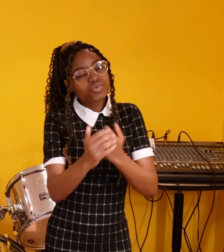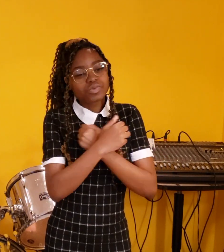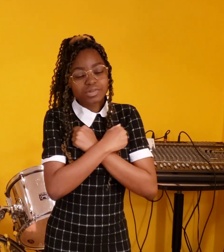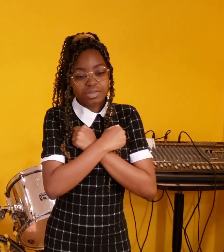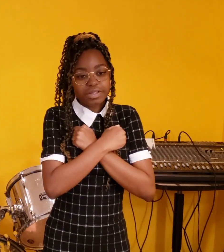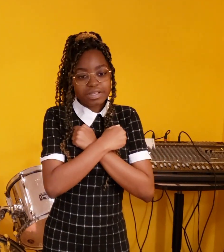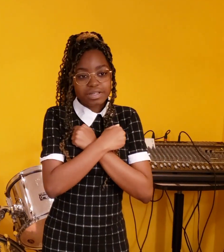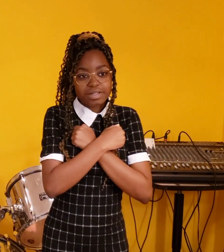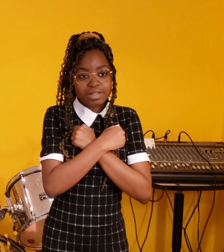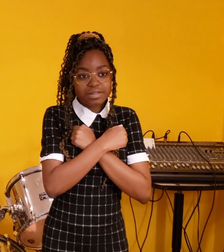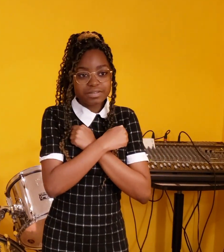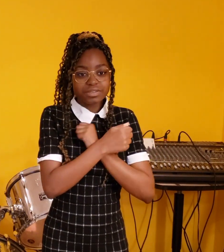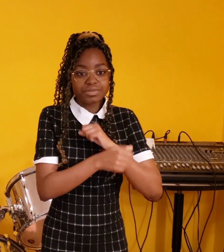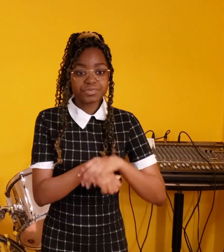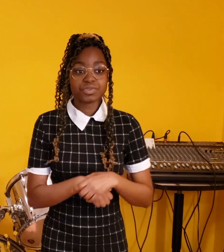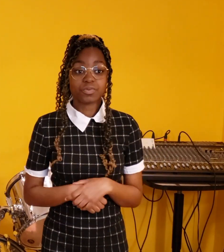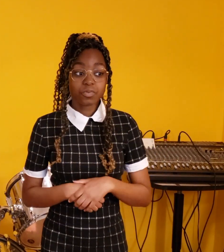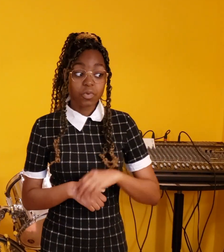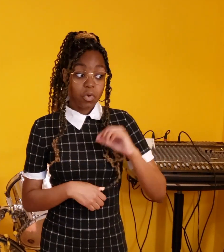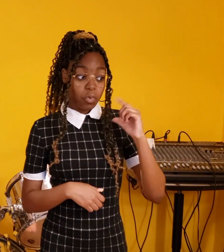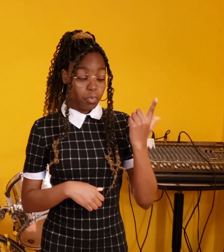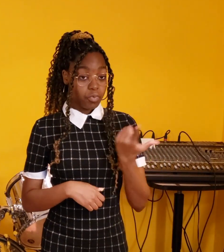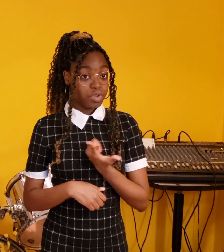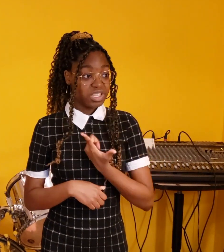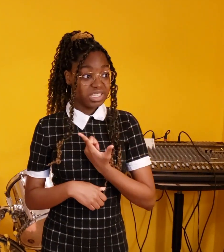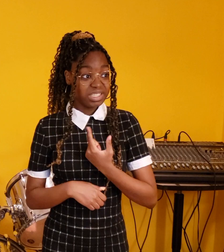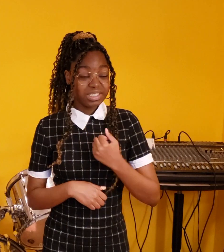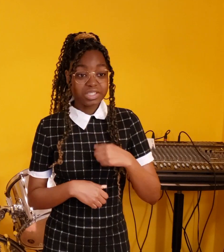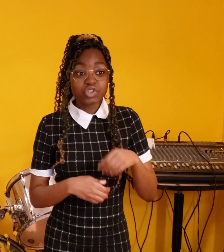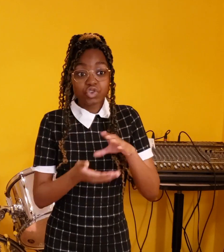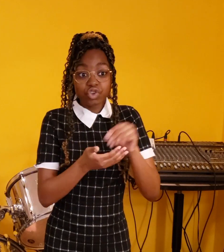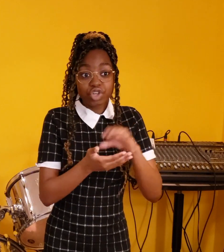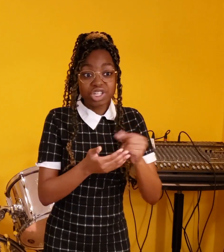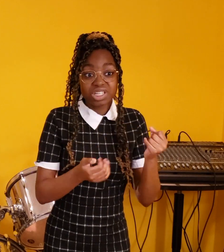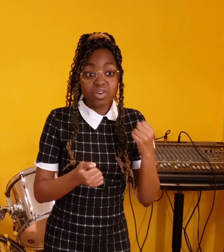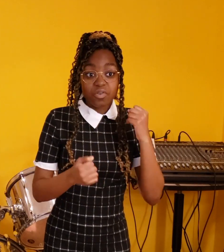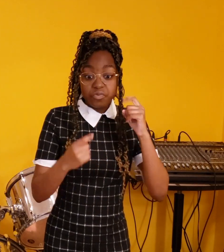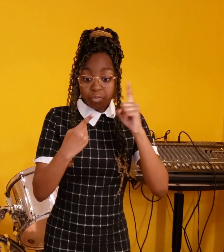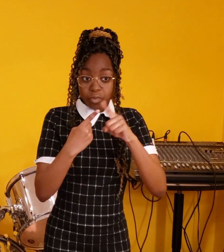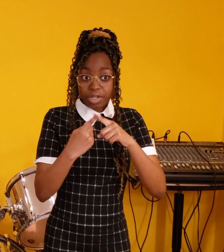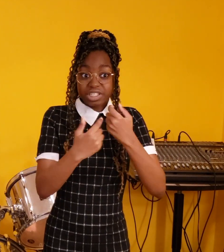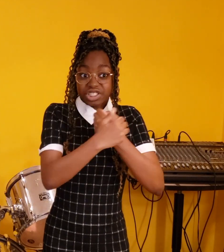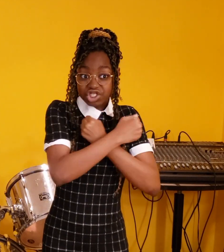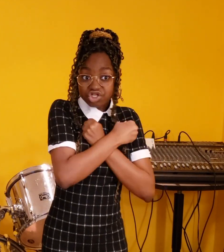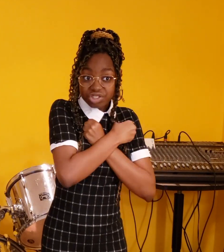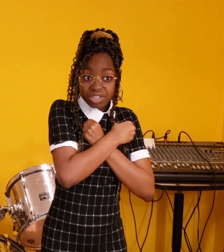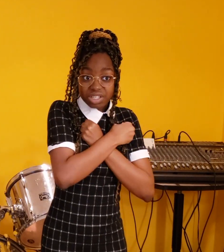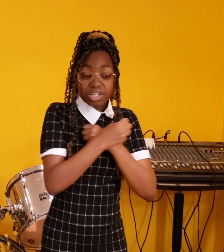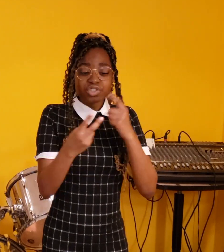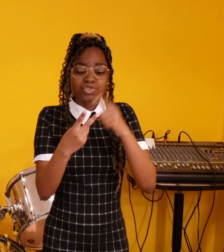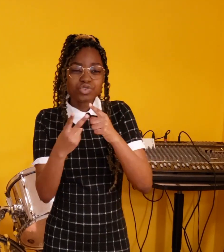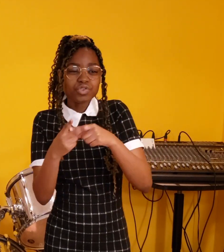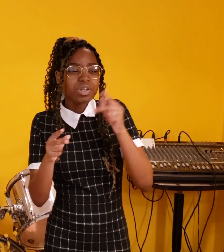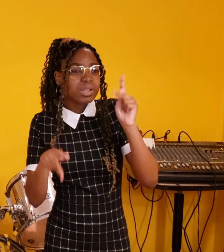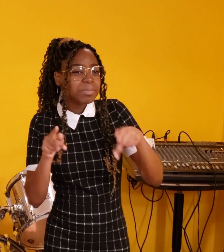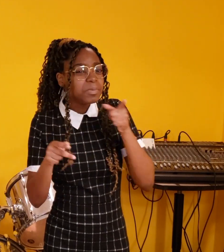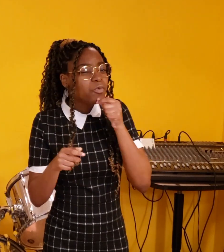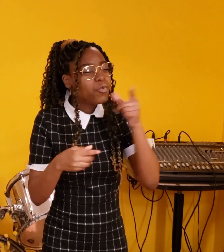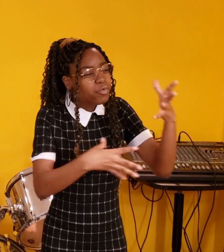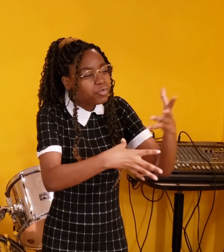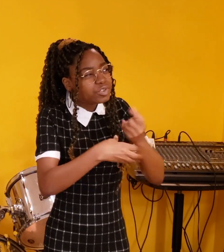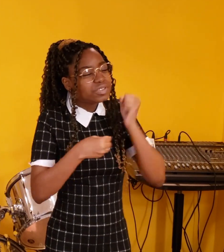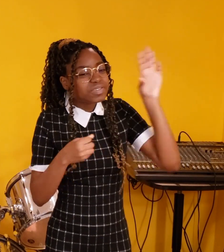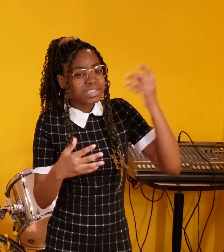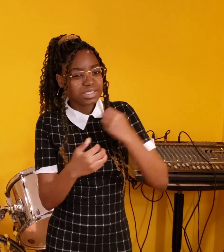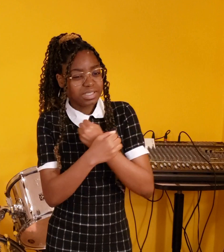Now, so we've seen charity. We've seen the conferee. We've seen the cost. Now I want us to look at the covenant or the